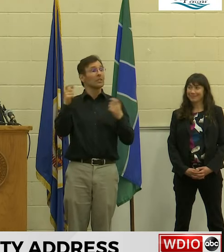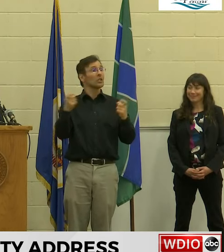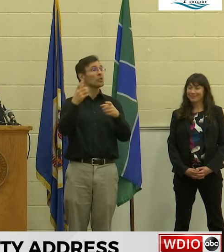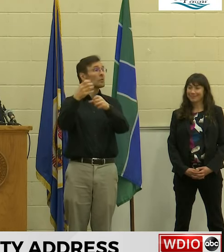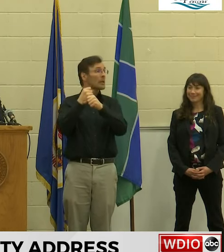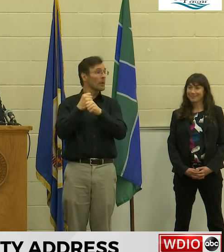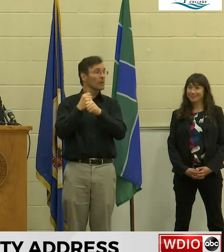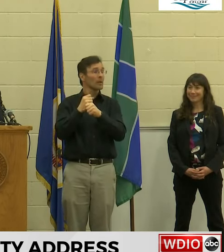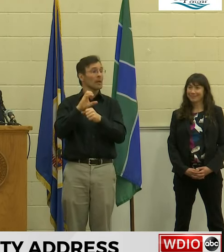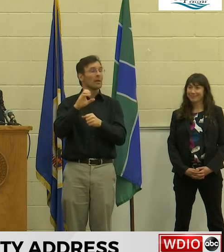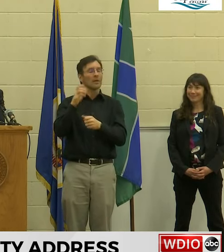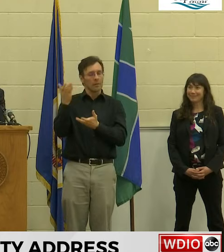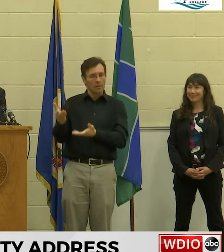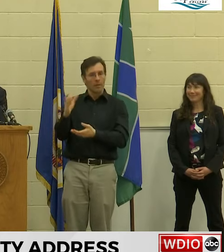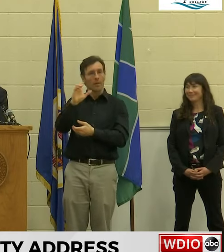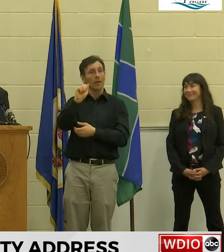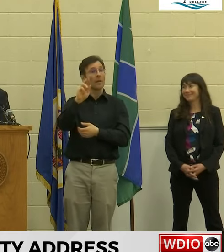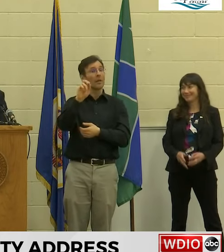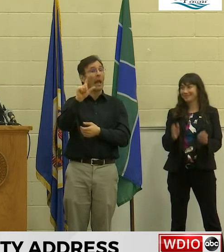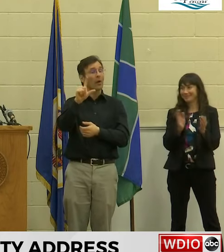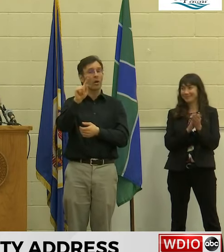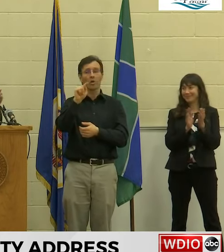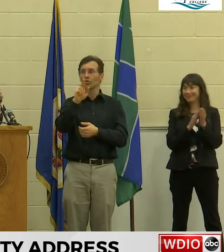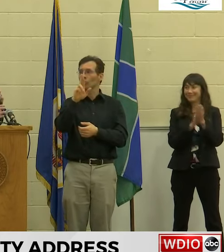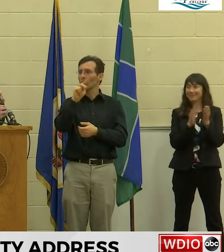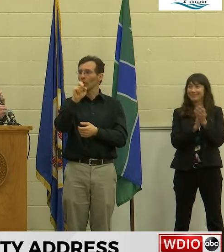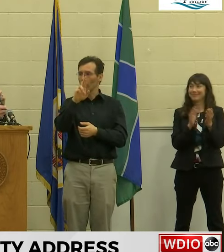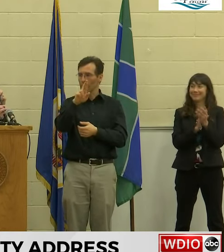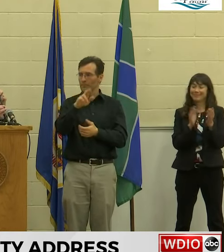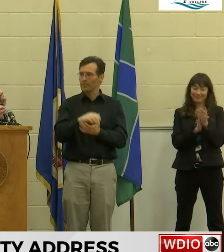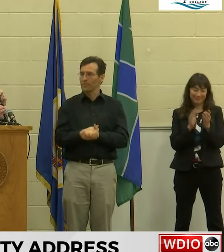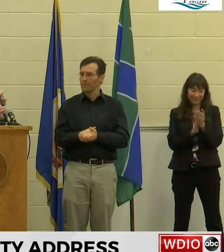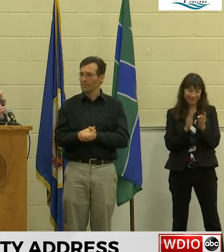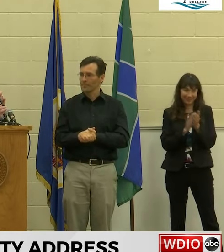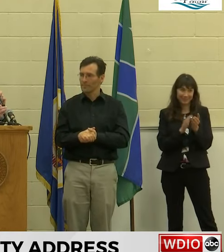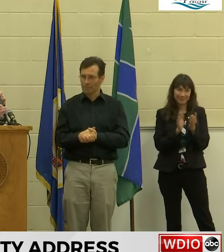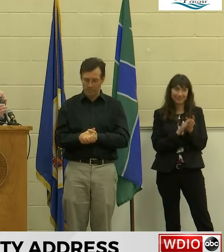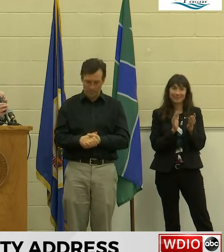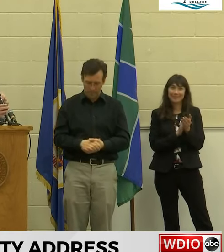of the Clarence Maddy Award is Carol Turner.